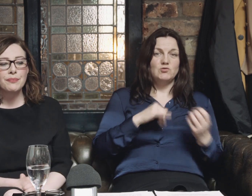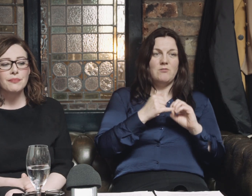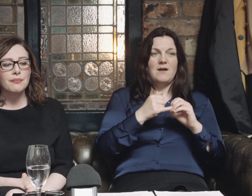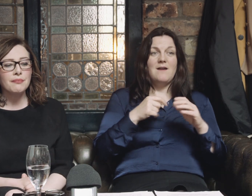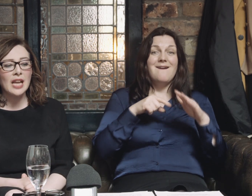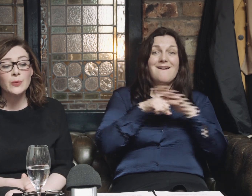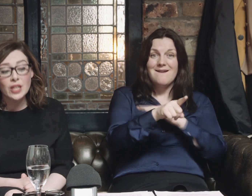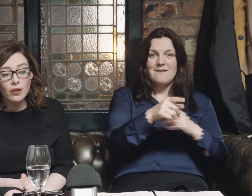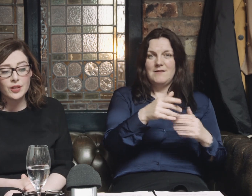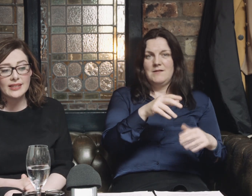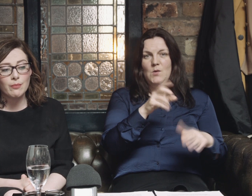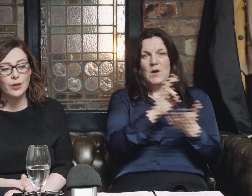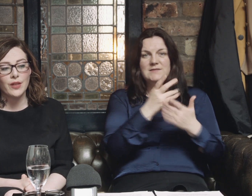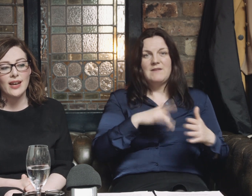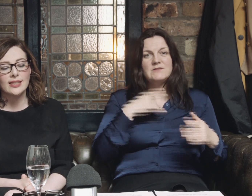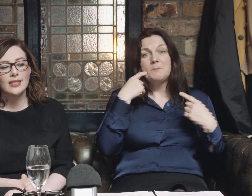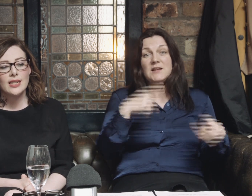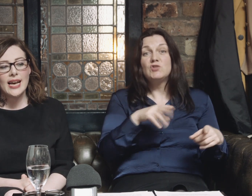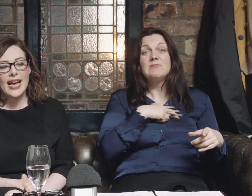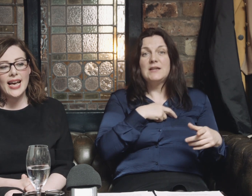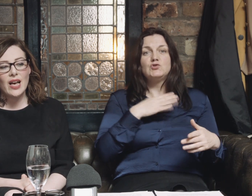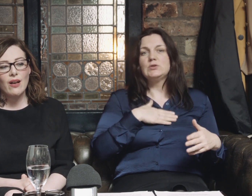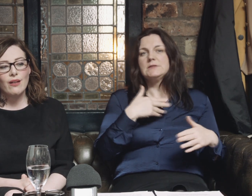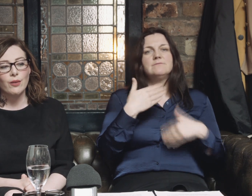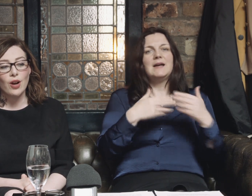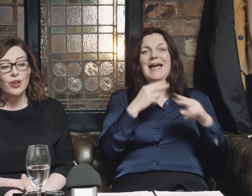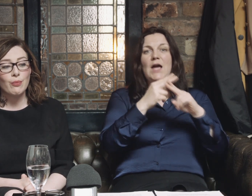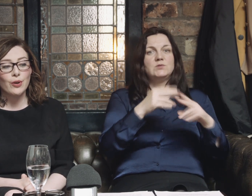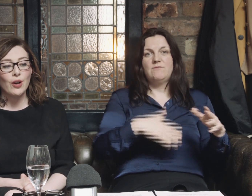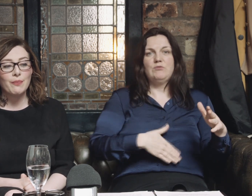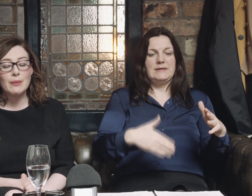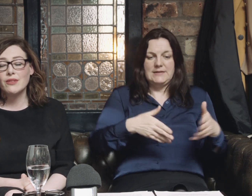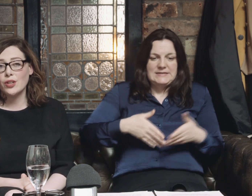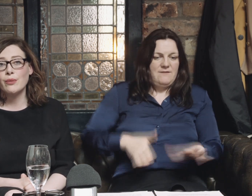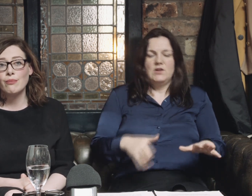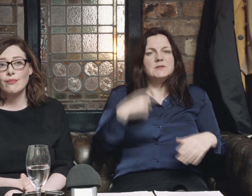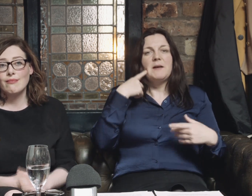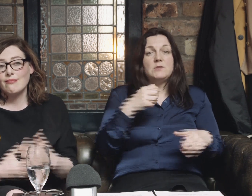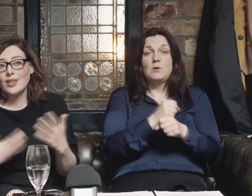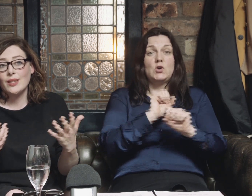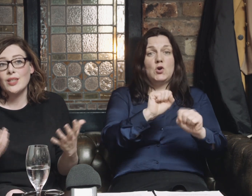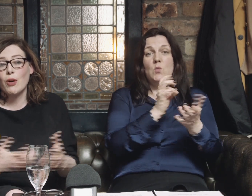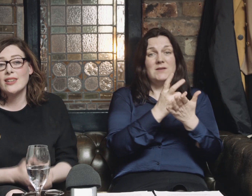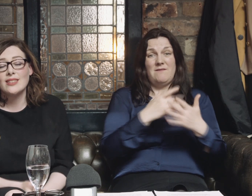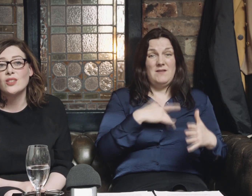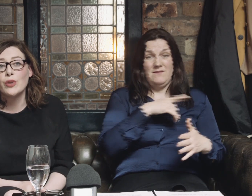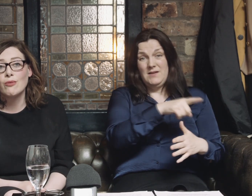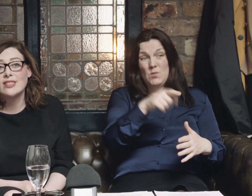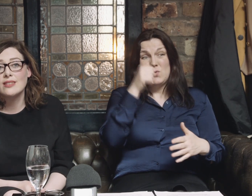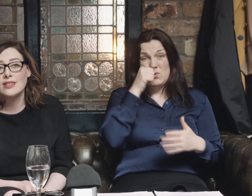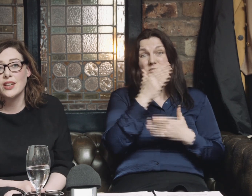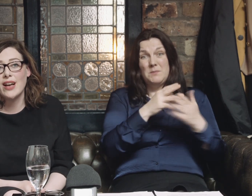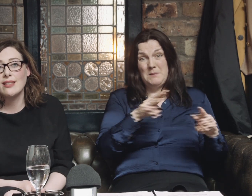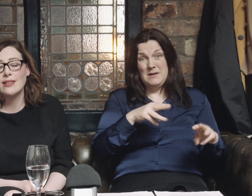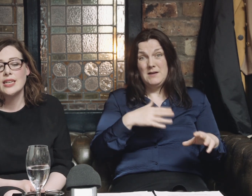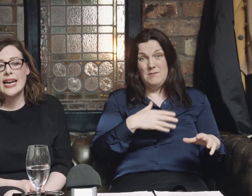life. And we know, for example, that there were a number of people for whom pregnancy is a real